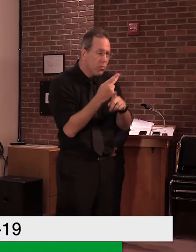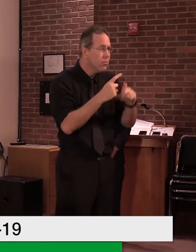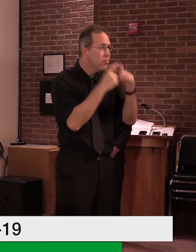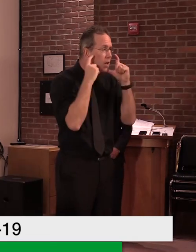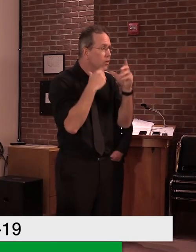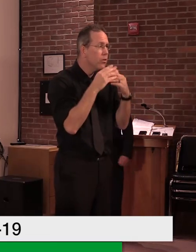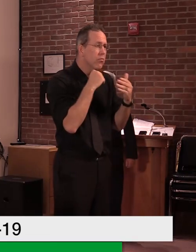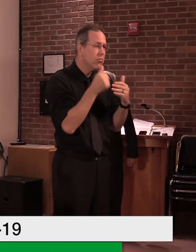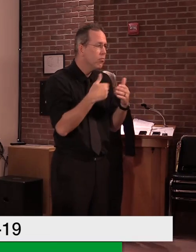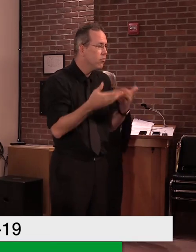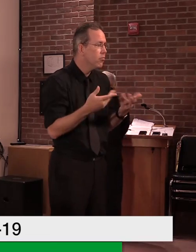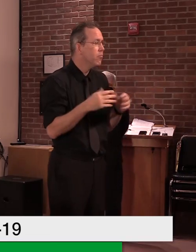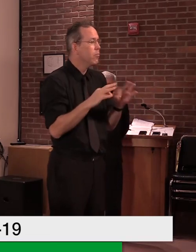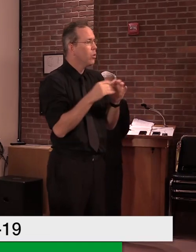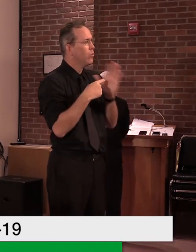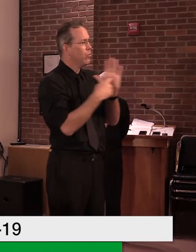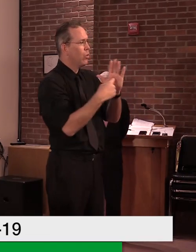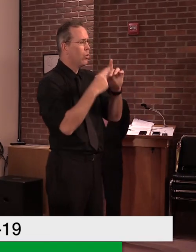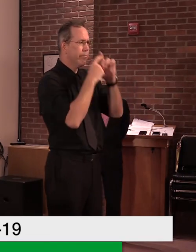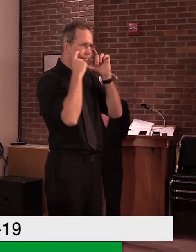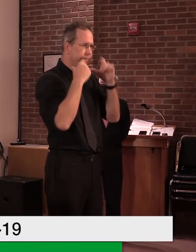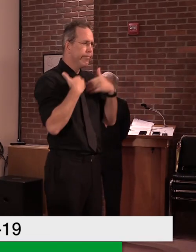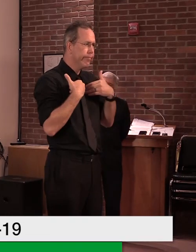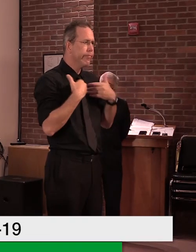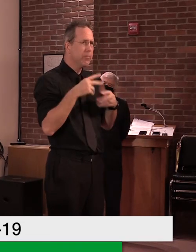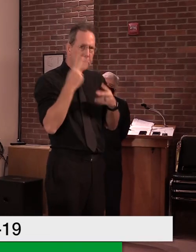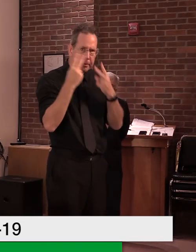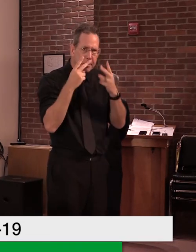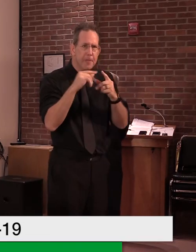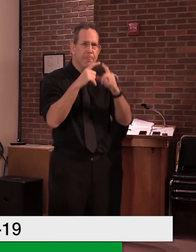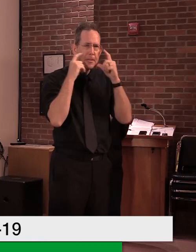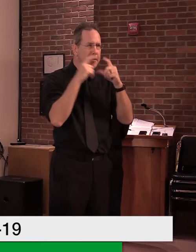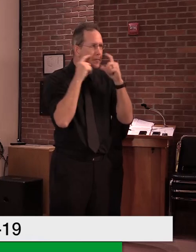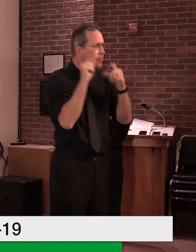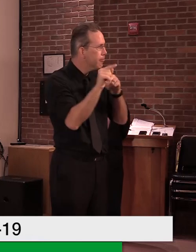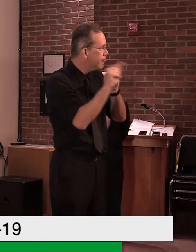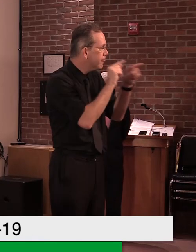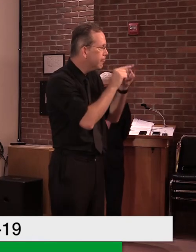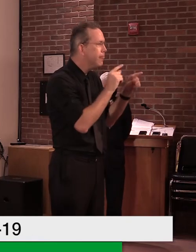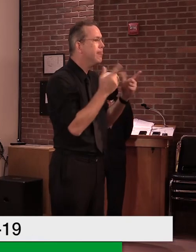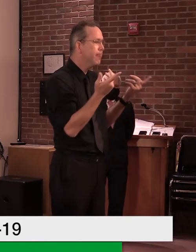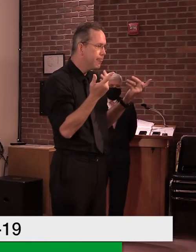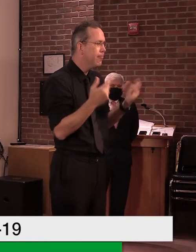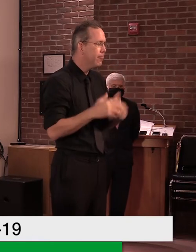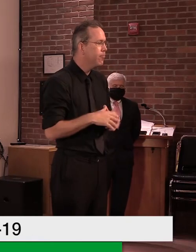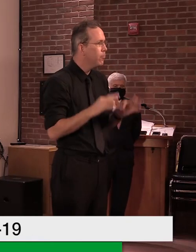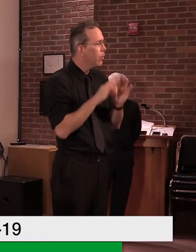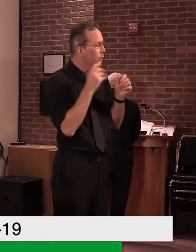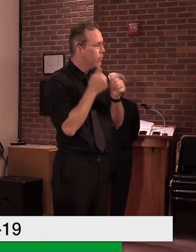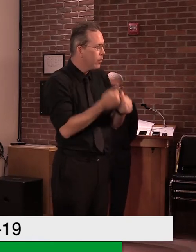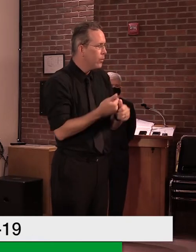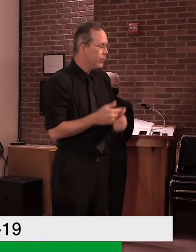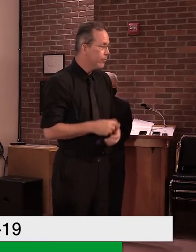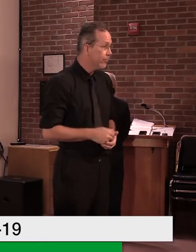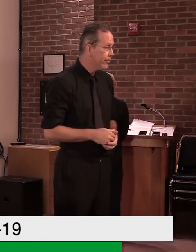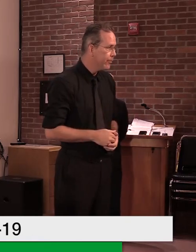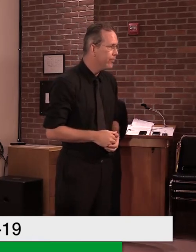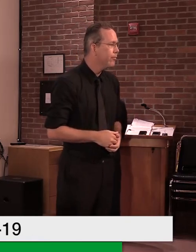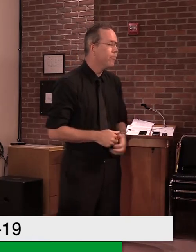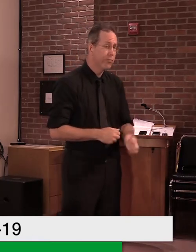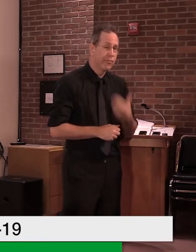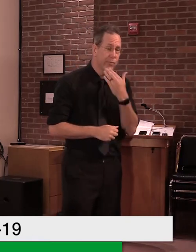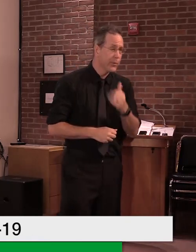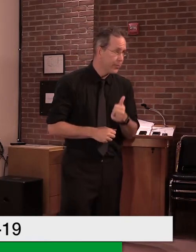example, the more compliance we'll have. Okay, thank you very much, Governor. Mike Donahue, the